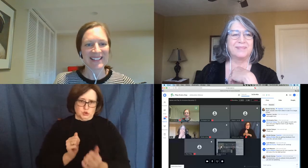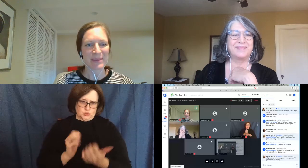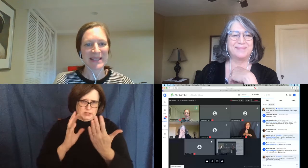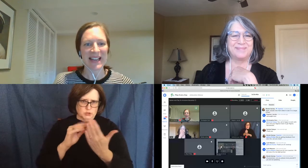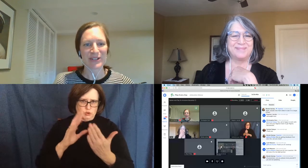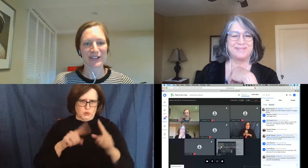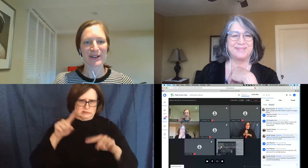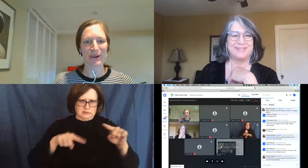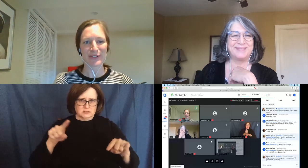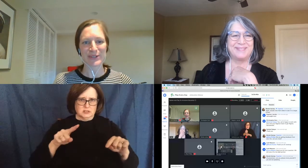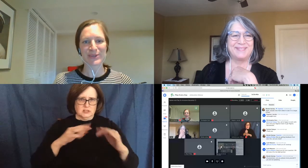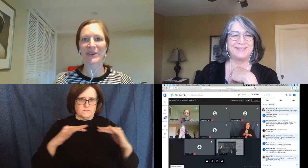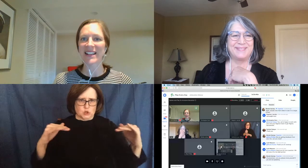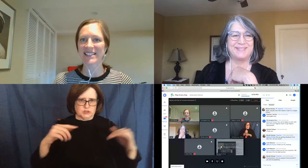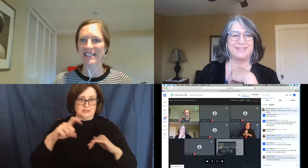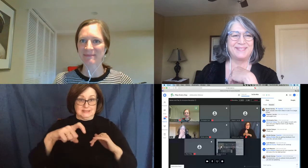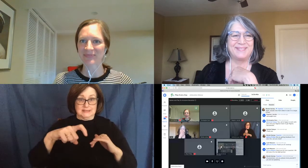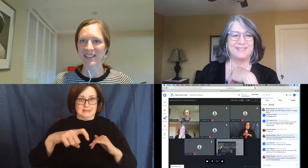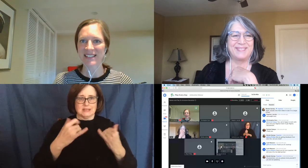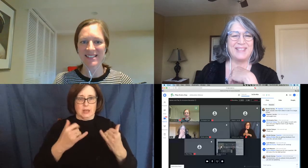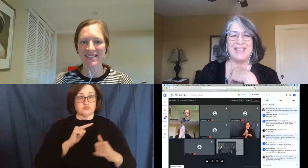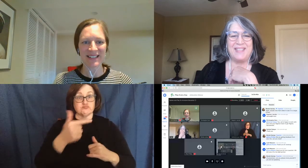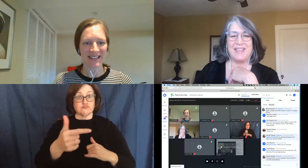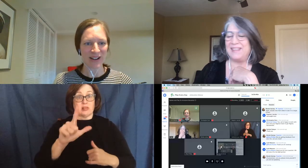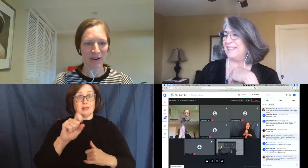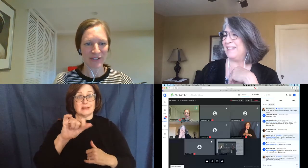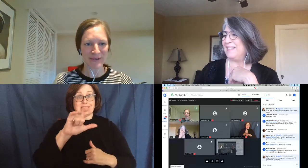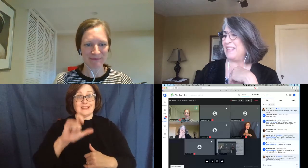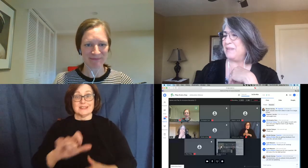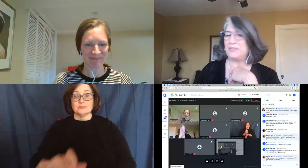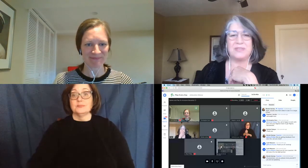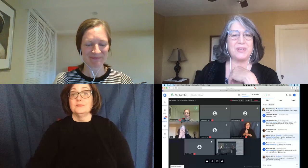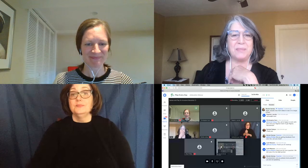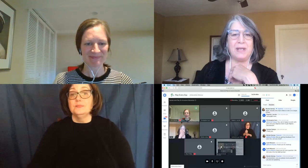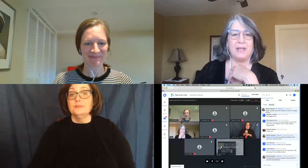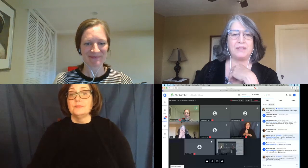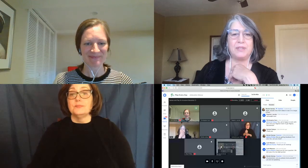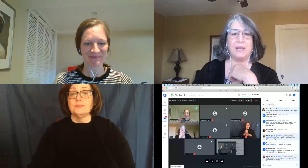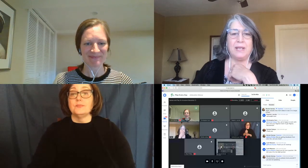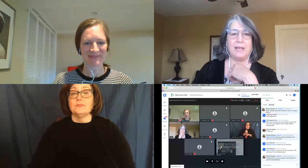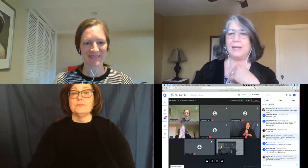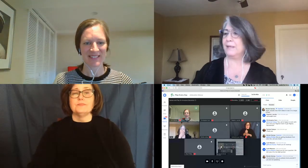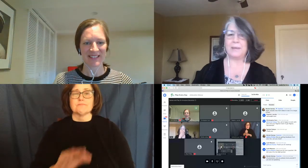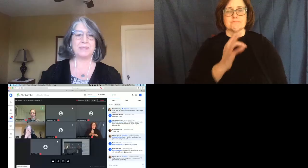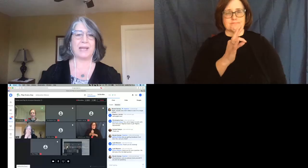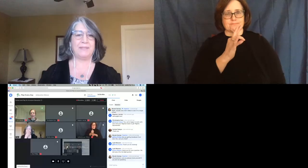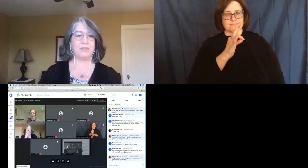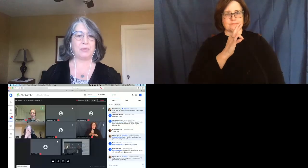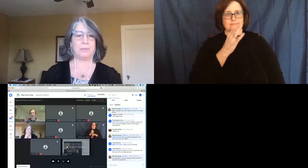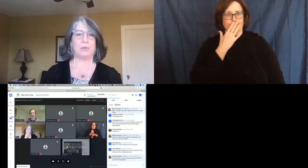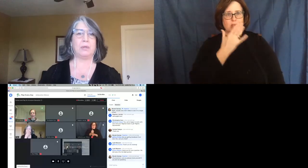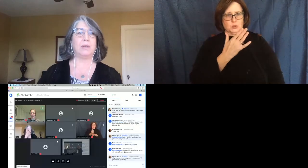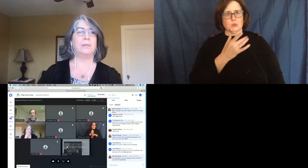that, let me now turn it over to Leslie. Leslie, over to you. Thank you so much. And I was